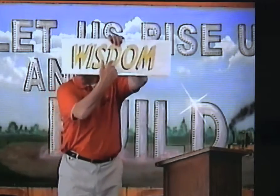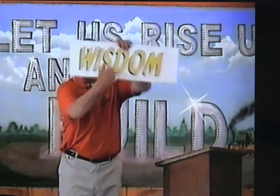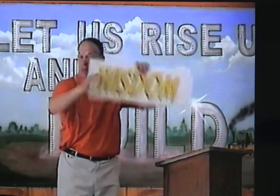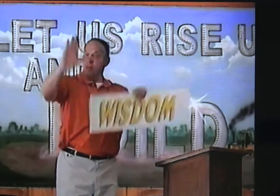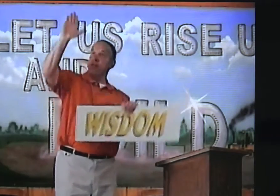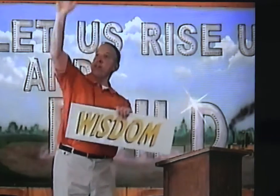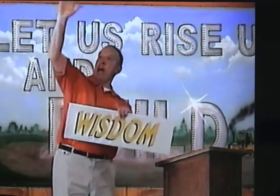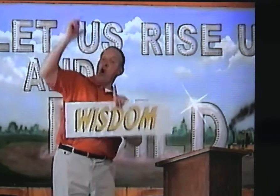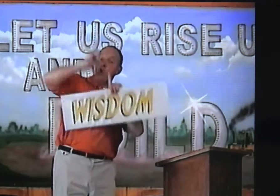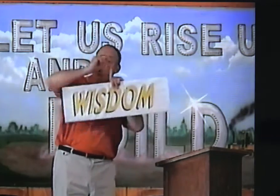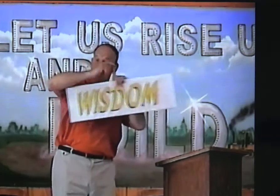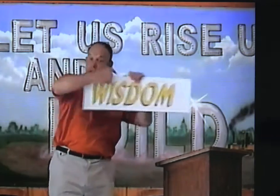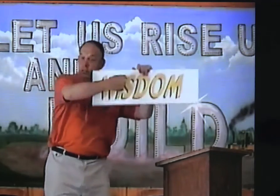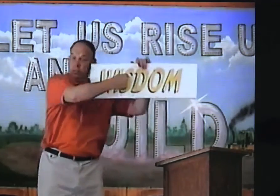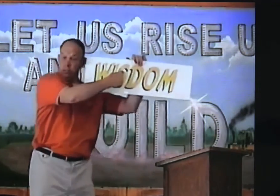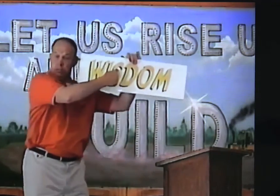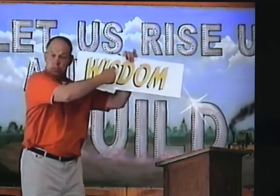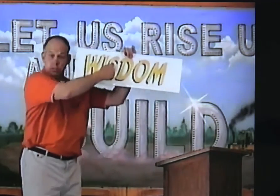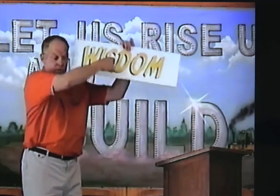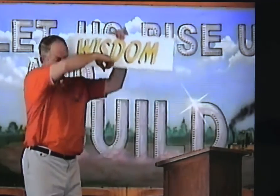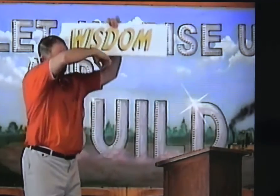Wisdom. Thy word, wisdom,